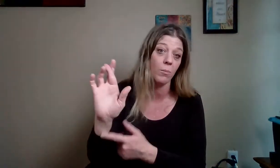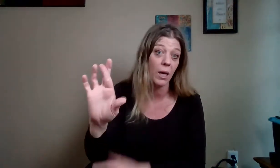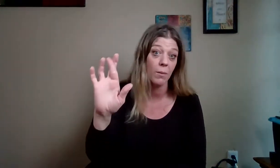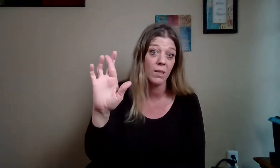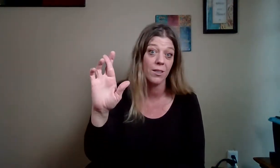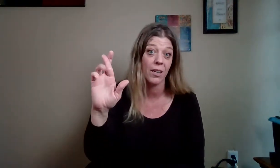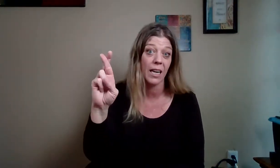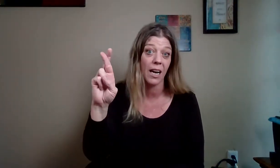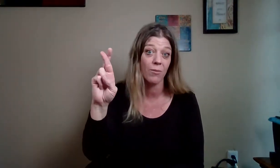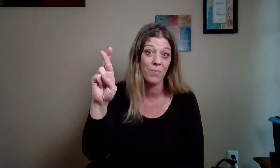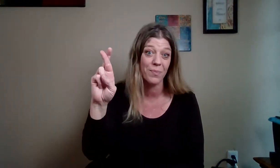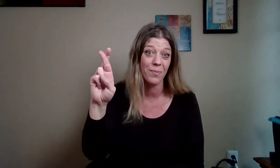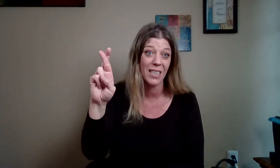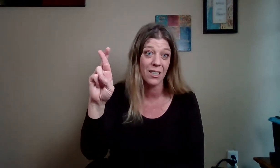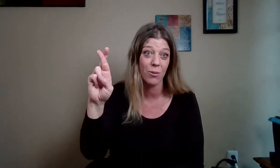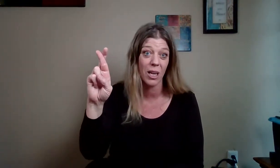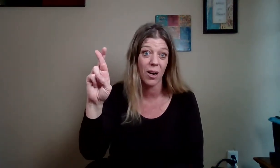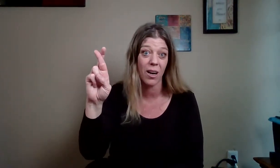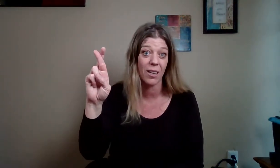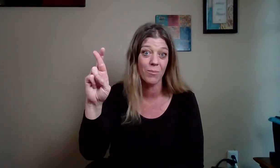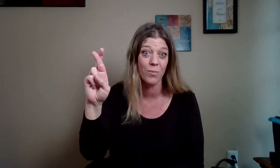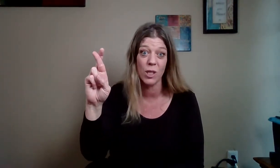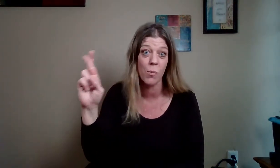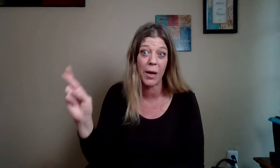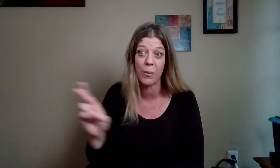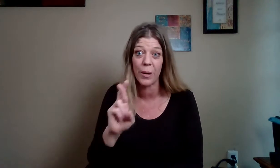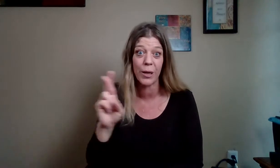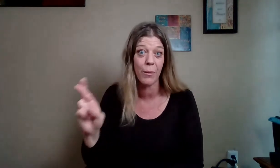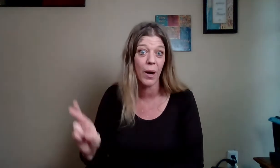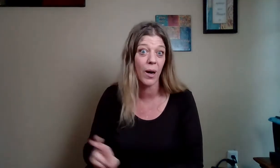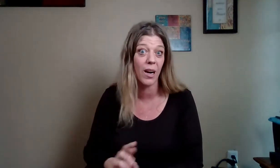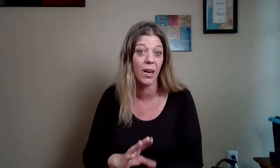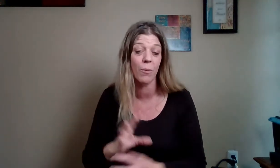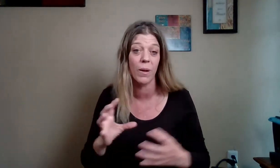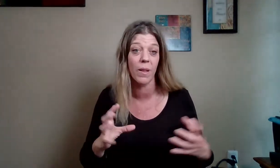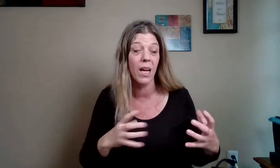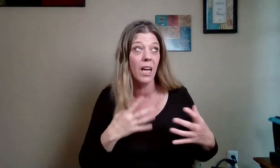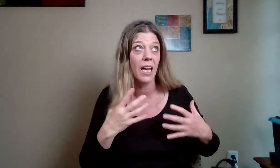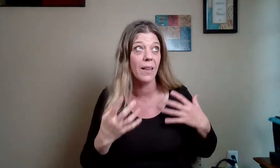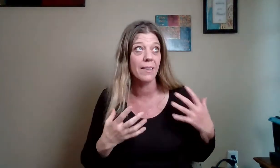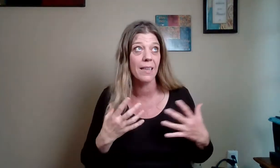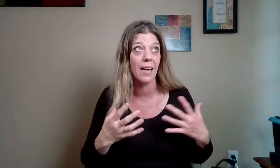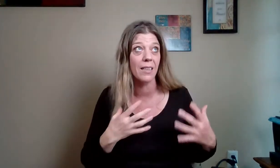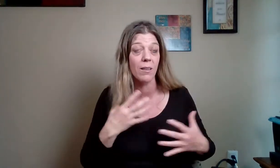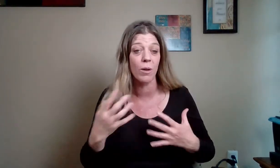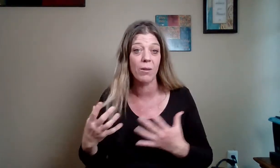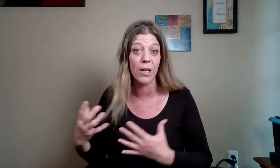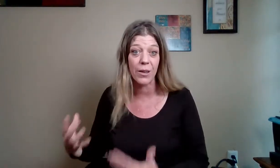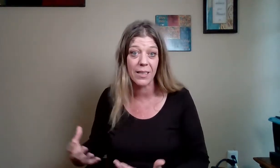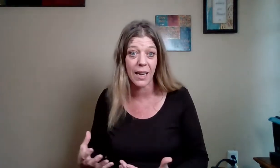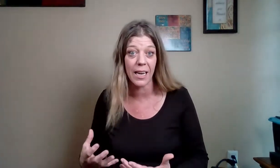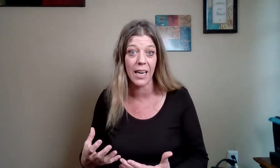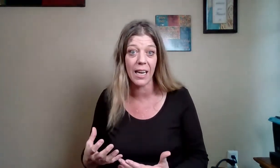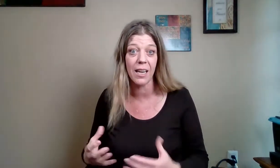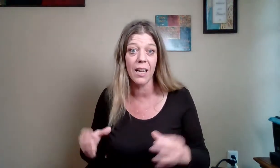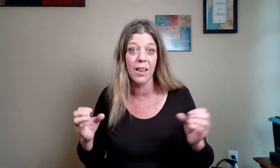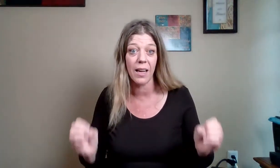palm comes straight out into an R, no matter where you are in the sign. So whatever you're signing,